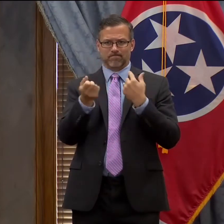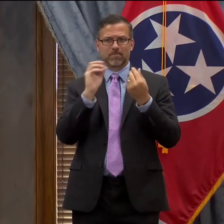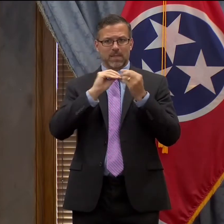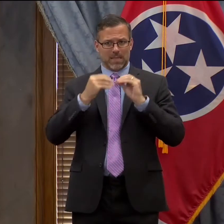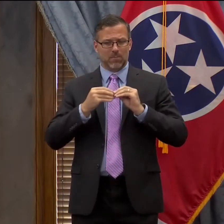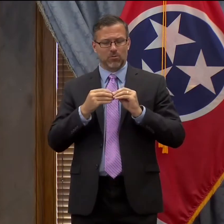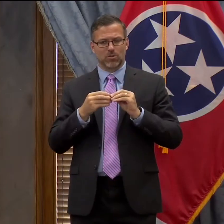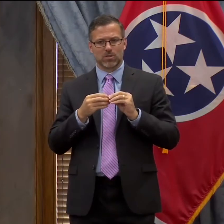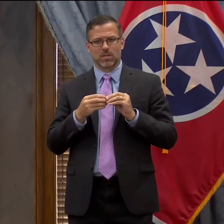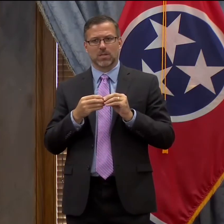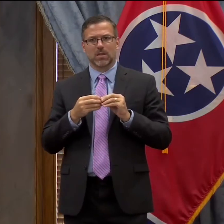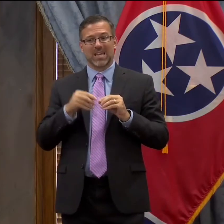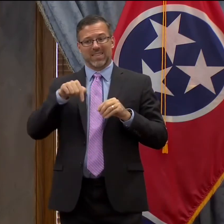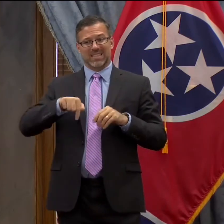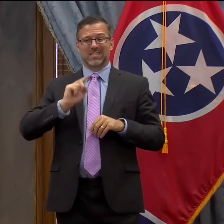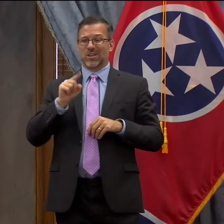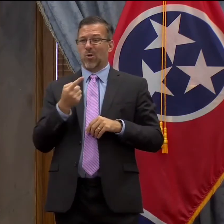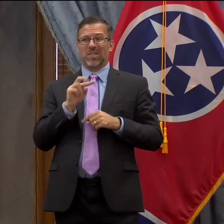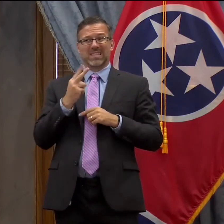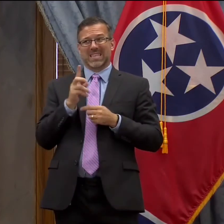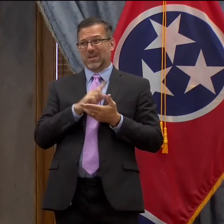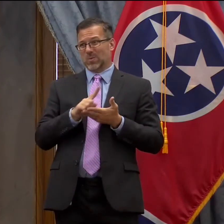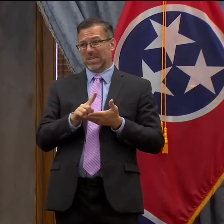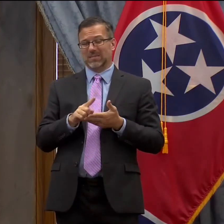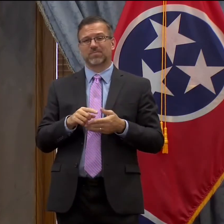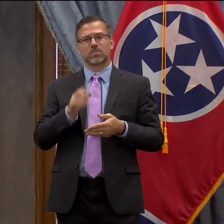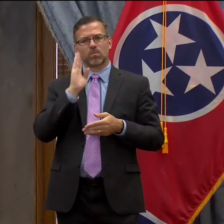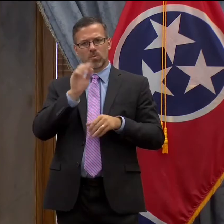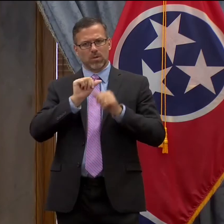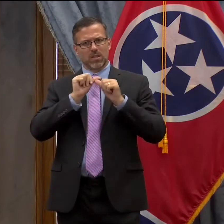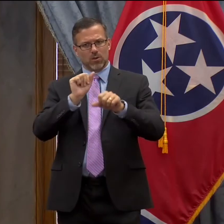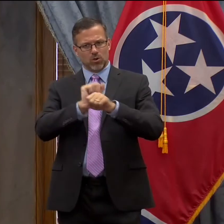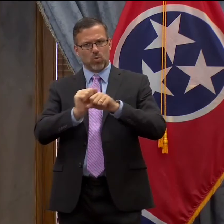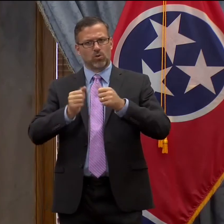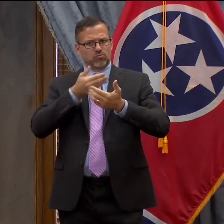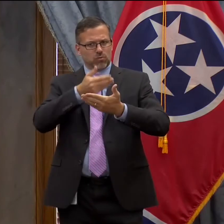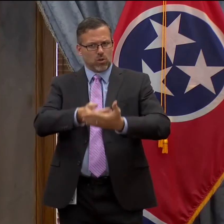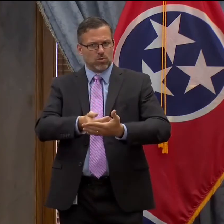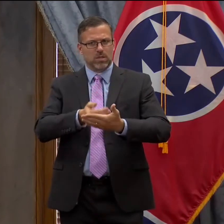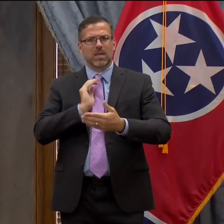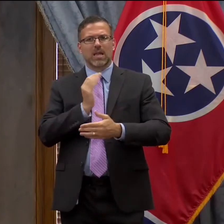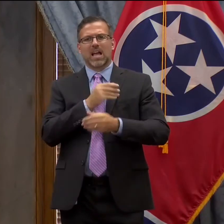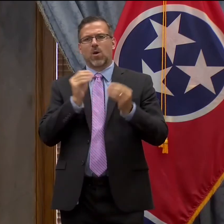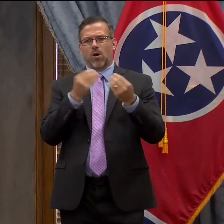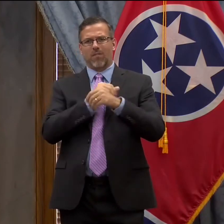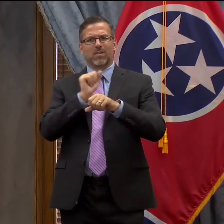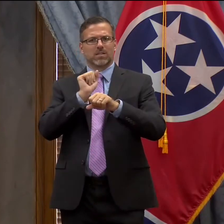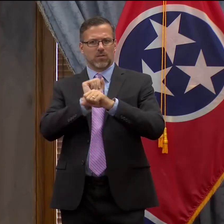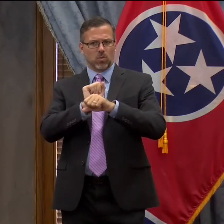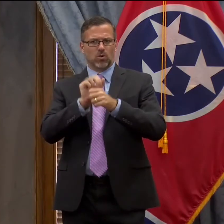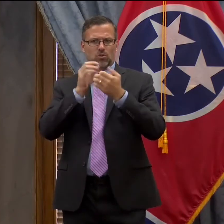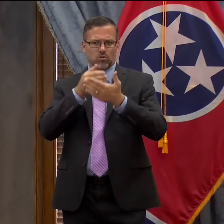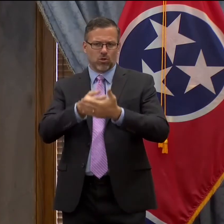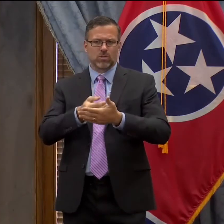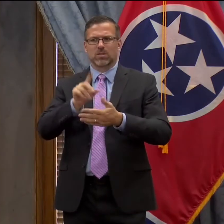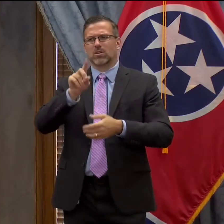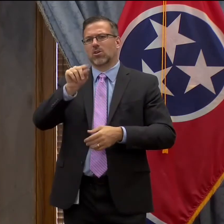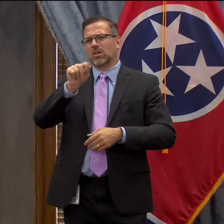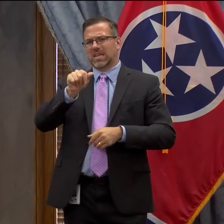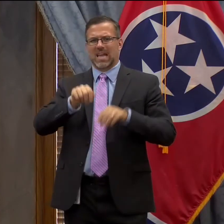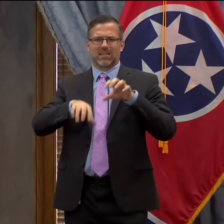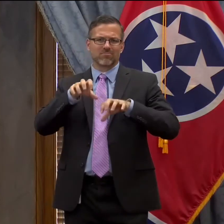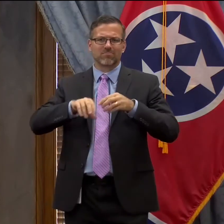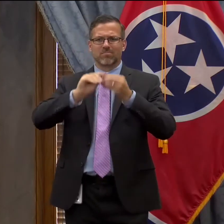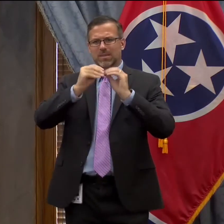as they are, again, in our second week. We will continue to work closely with them. Our core offices have worked closely with them on data entry, and we will continue, again, to